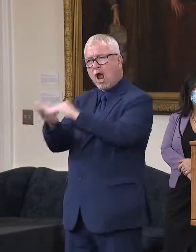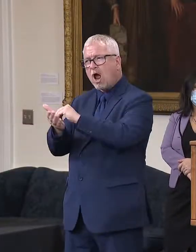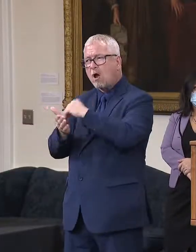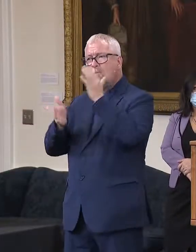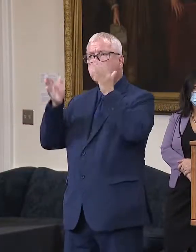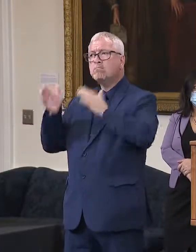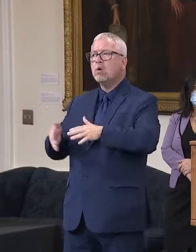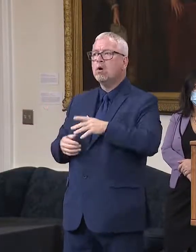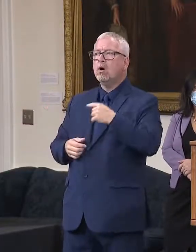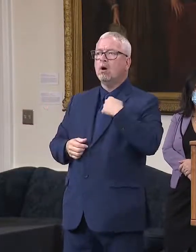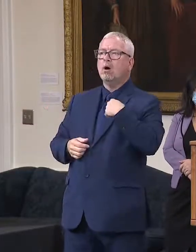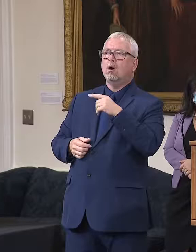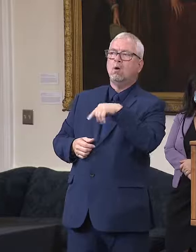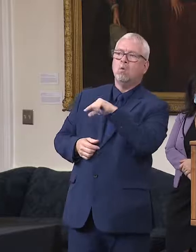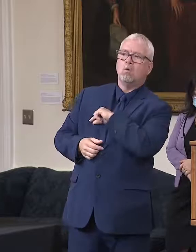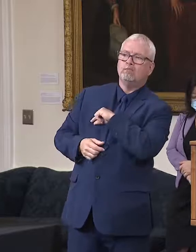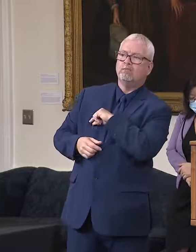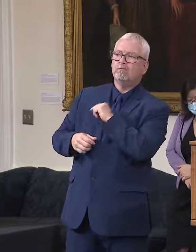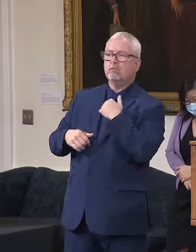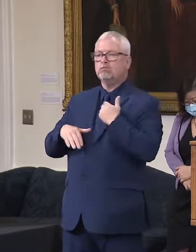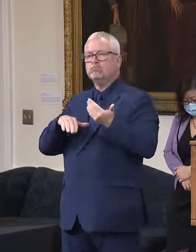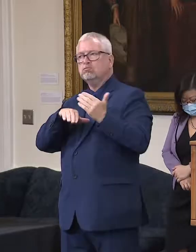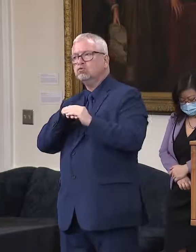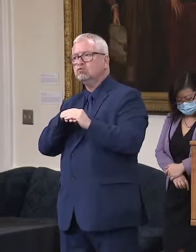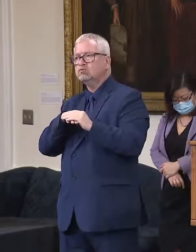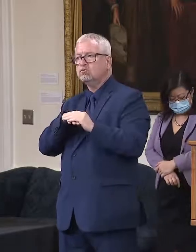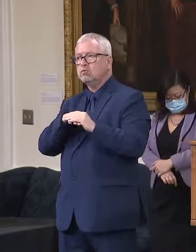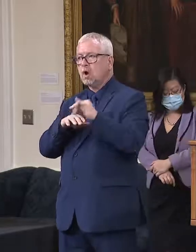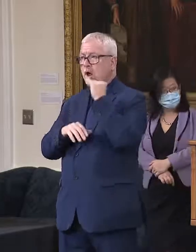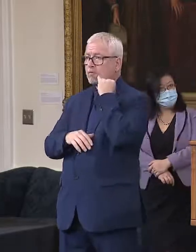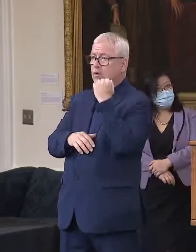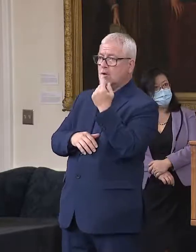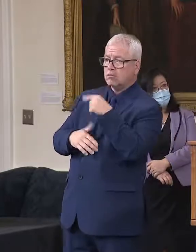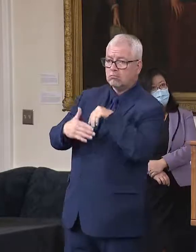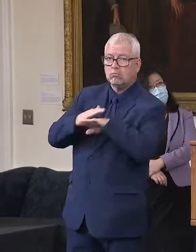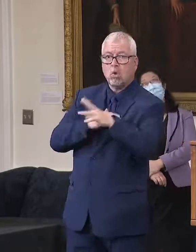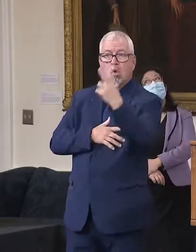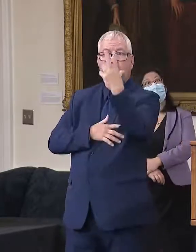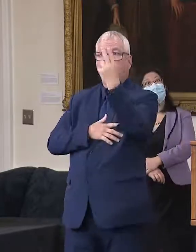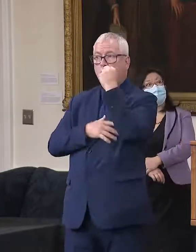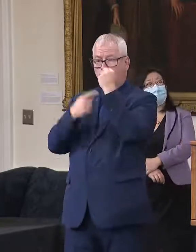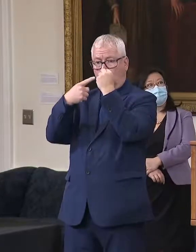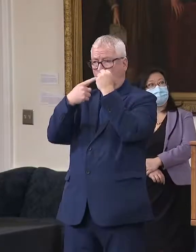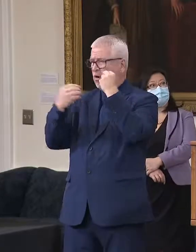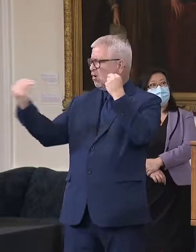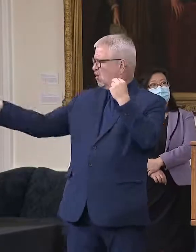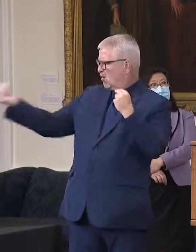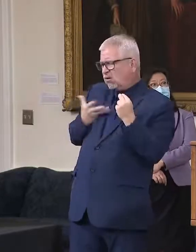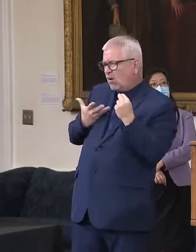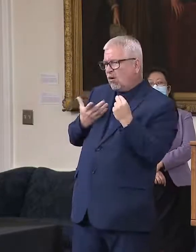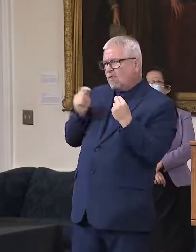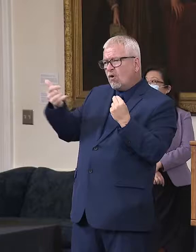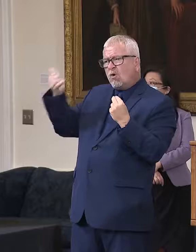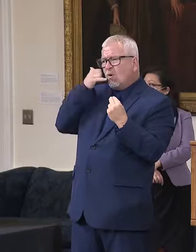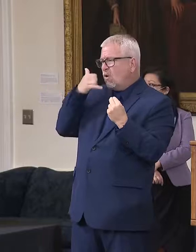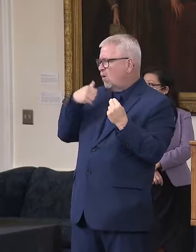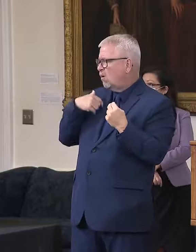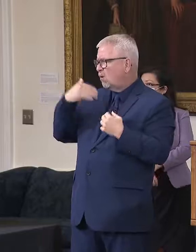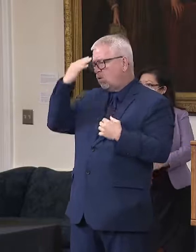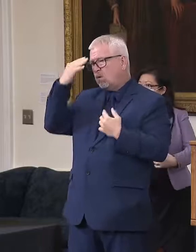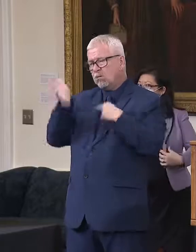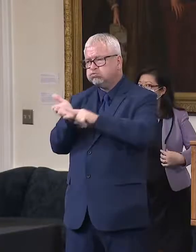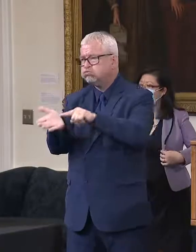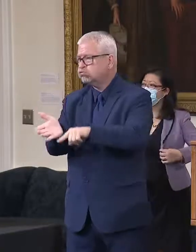it, they should just call our call center, and we'll take care of it immediately. There's plenty of vaccine, and we'll get them an appointment. Mr. Secretary, I have